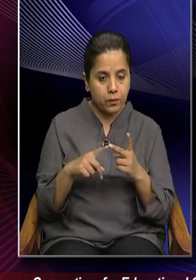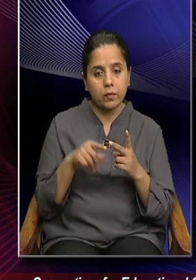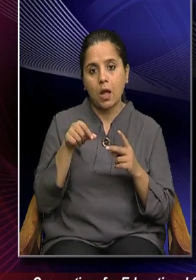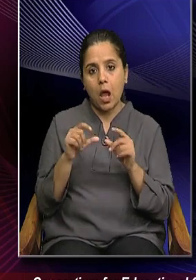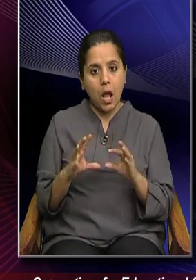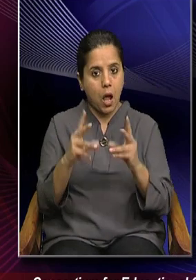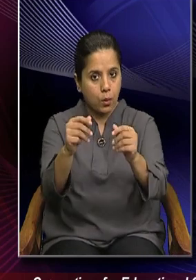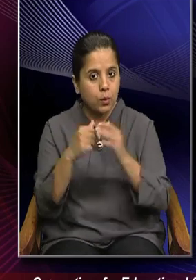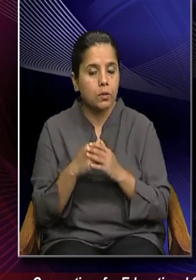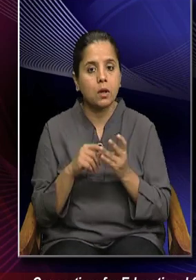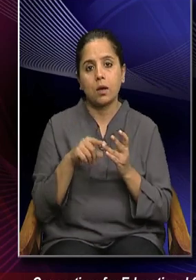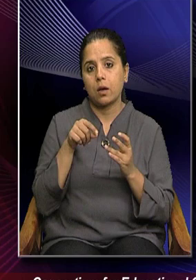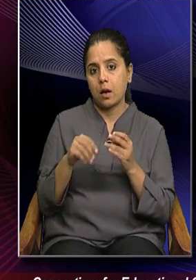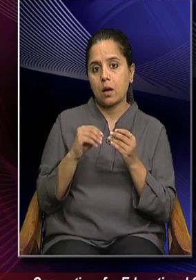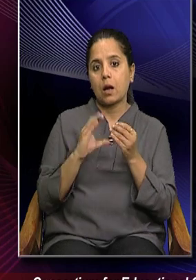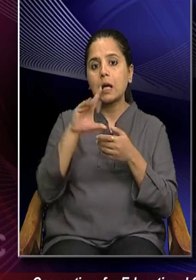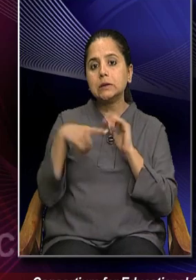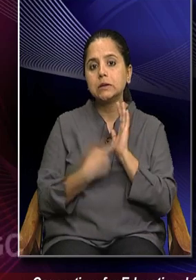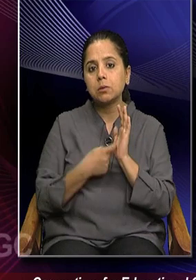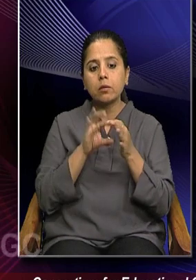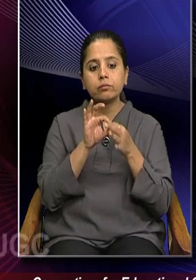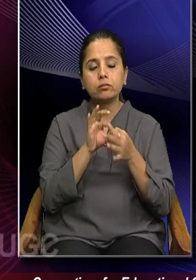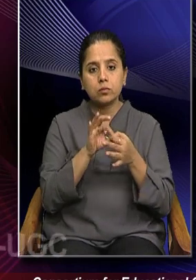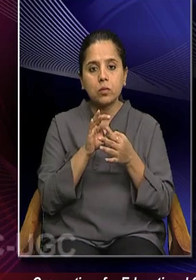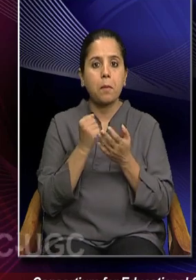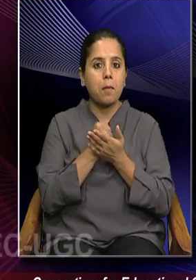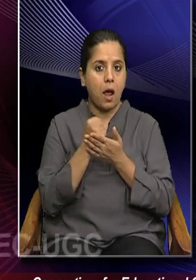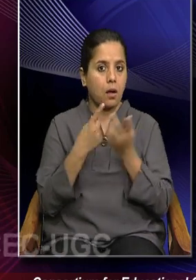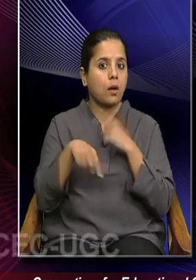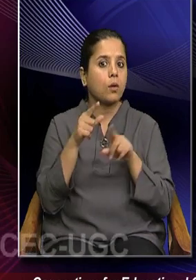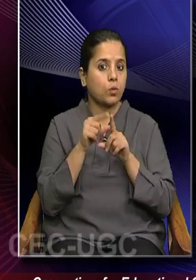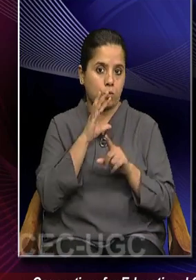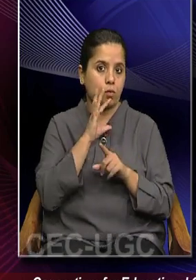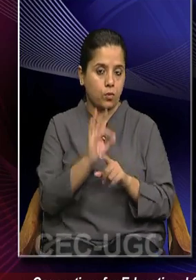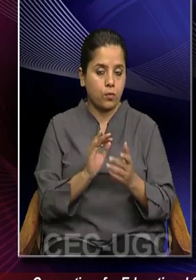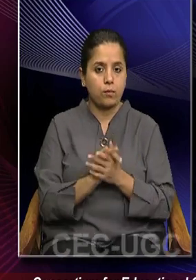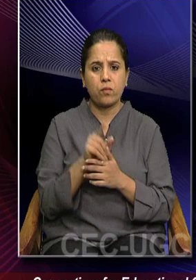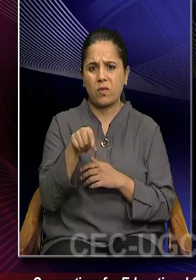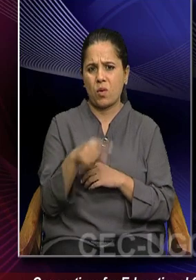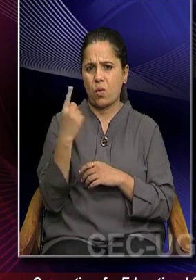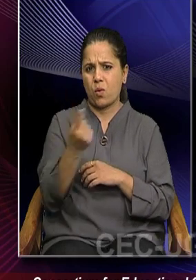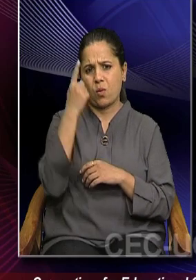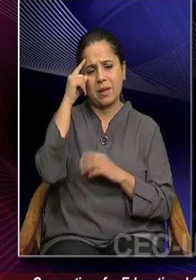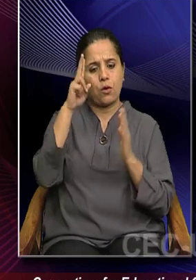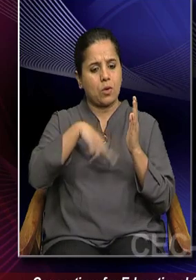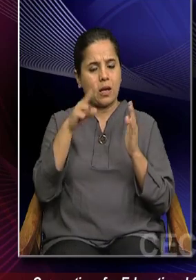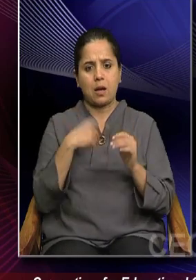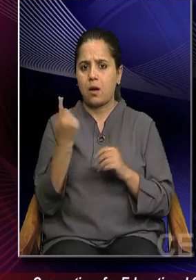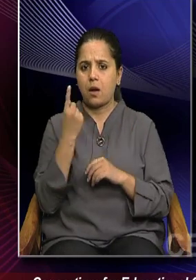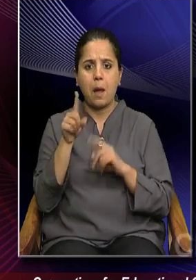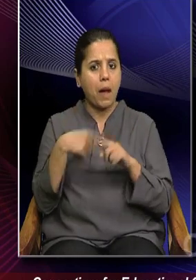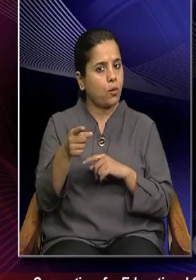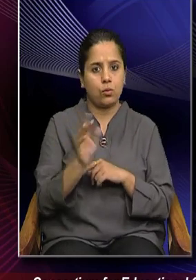accounting and the customer relations practically rather than just reading about